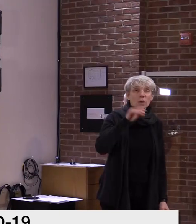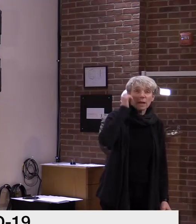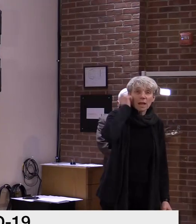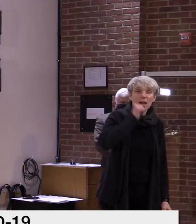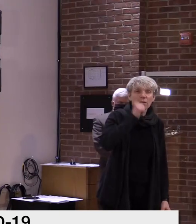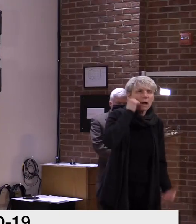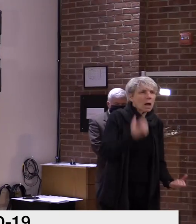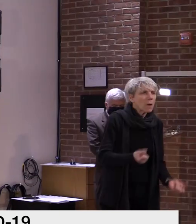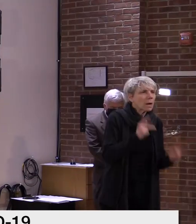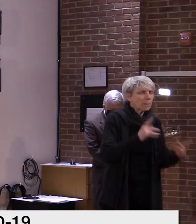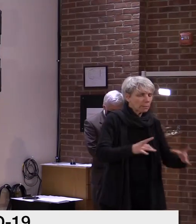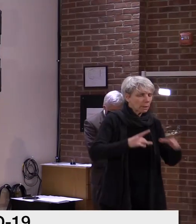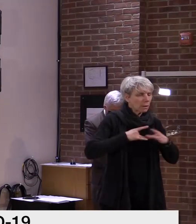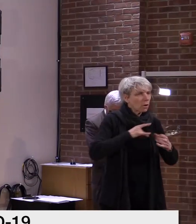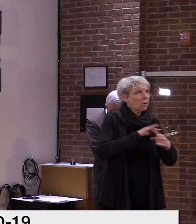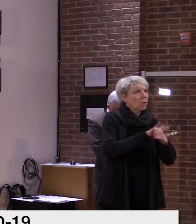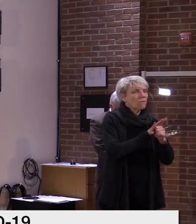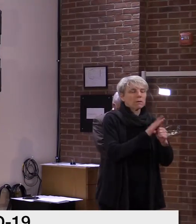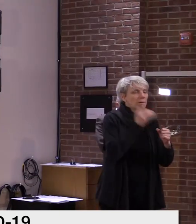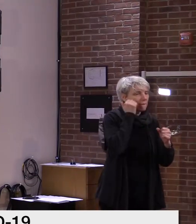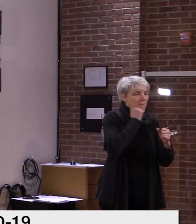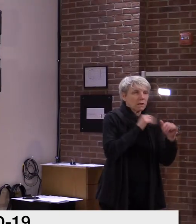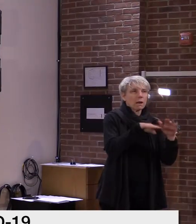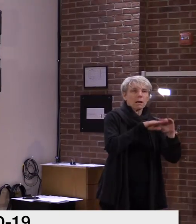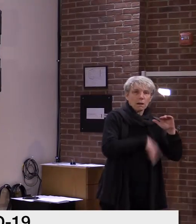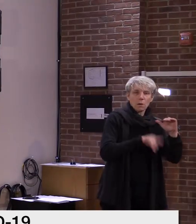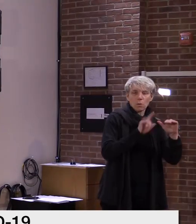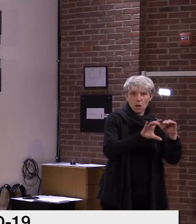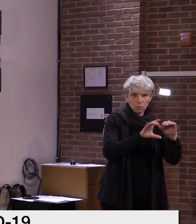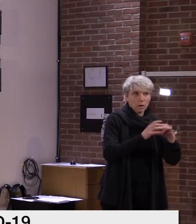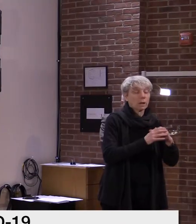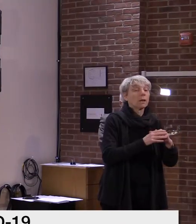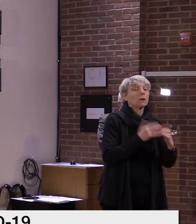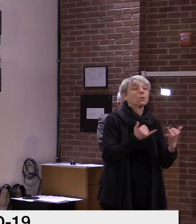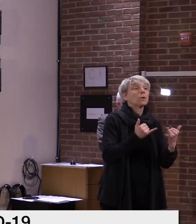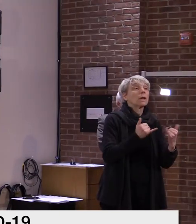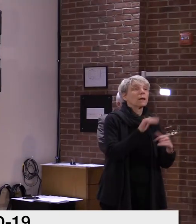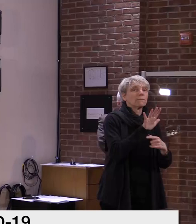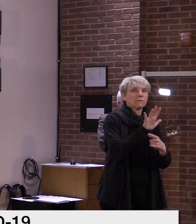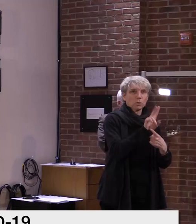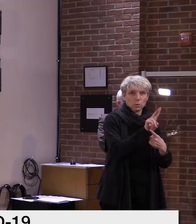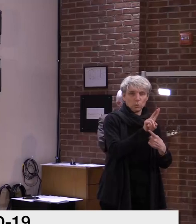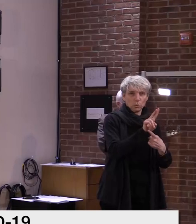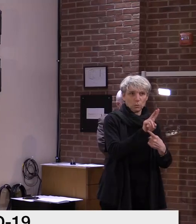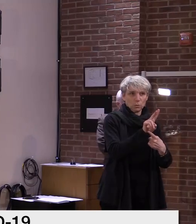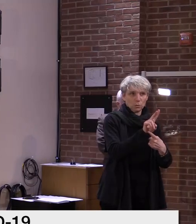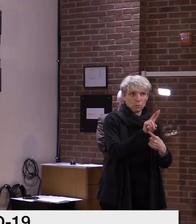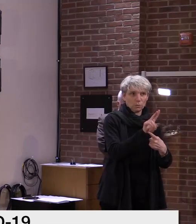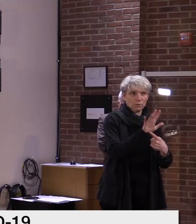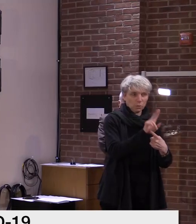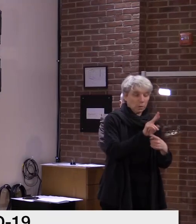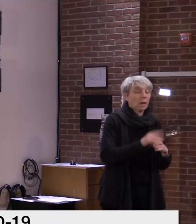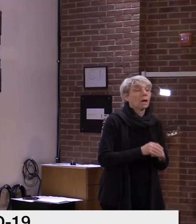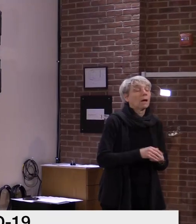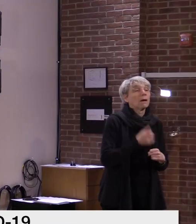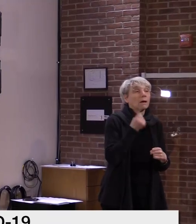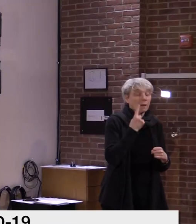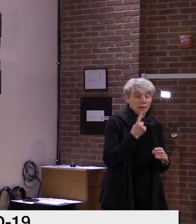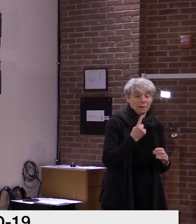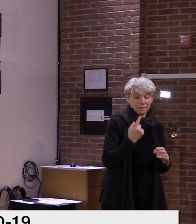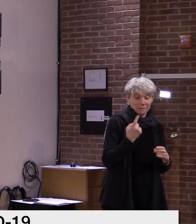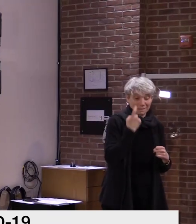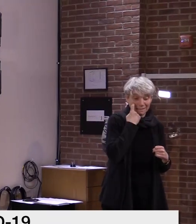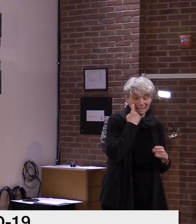below 100, with 52 reported today. I do need to note that Saturday's